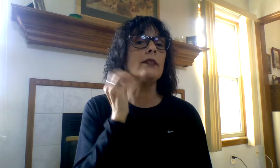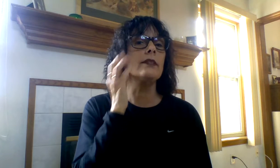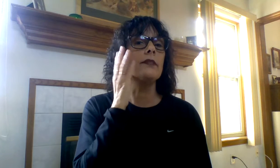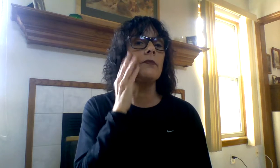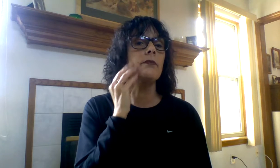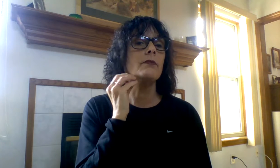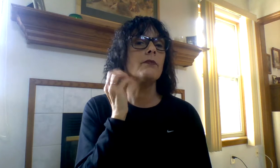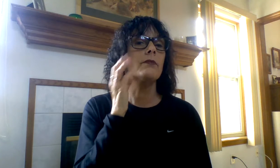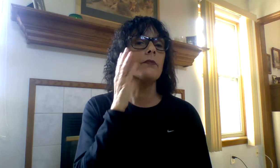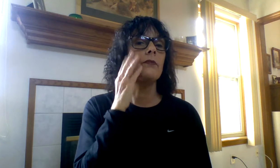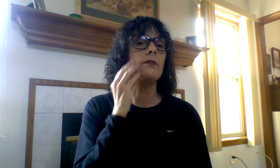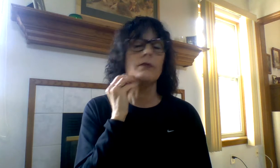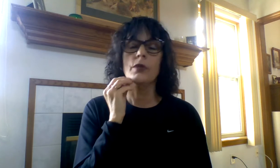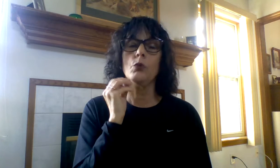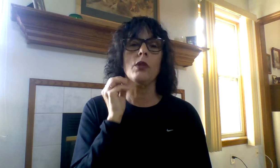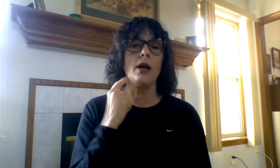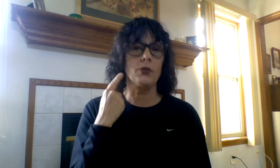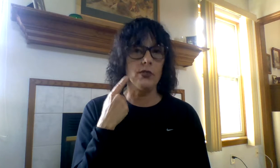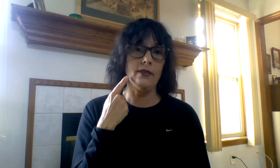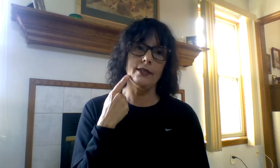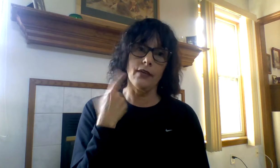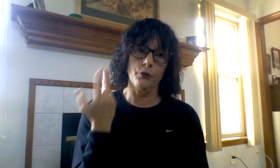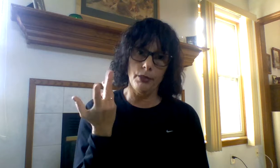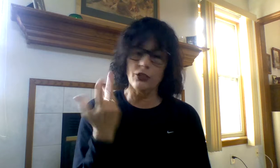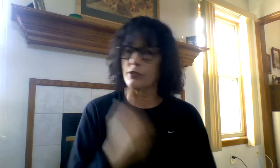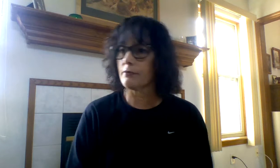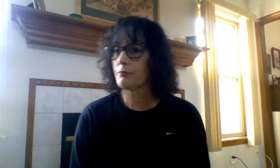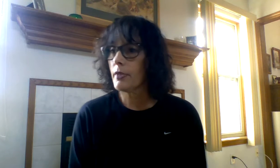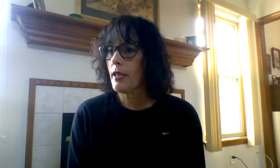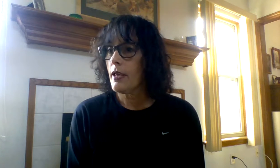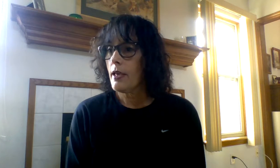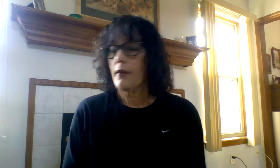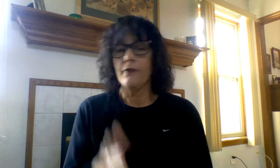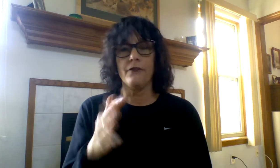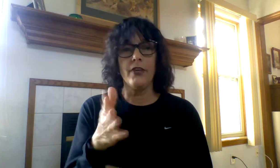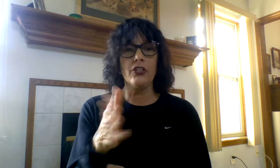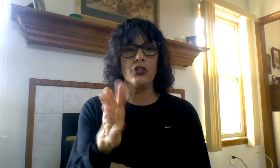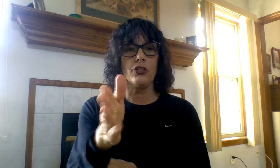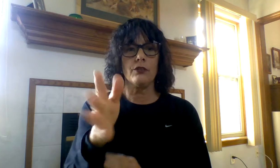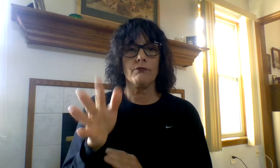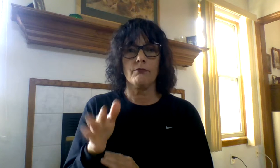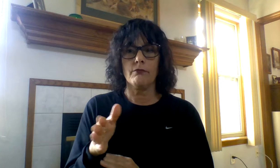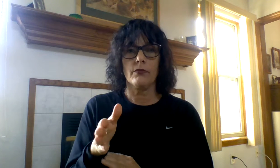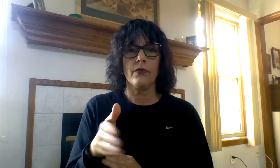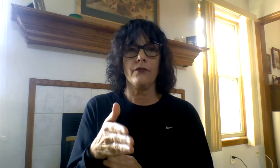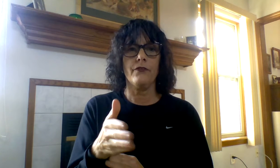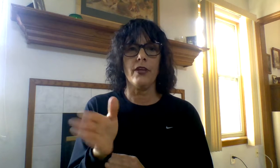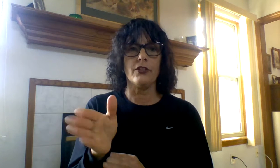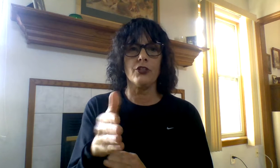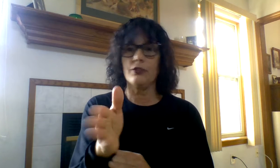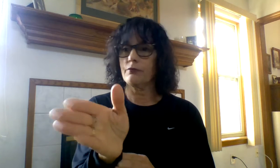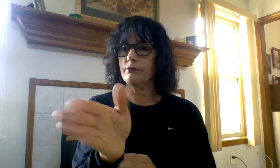Experience. You will also see that sign for peaches. Fish. Fish.